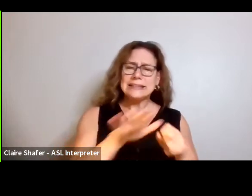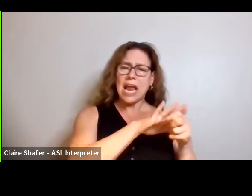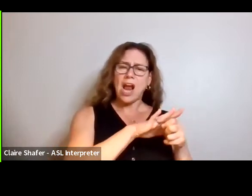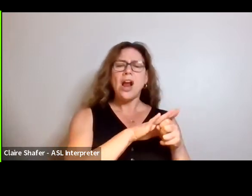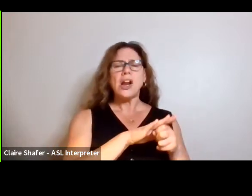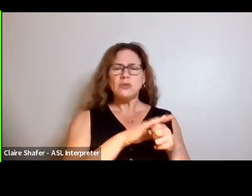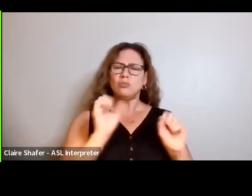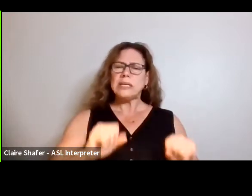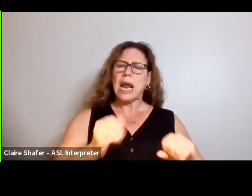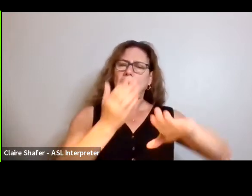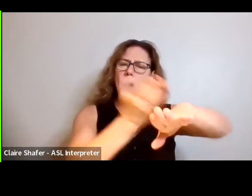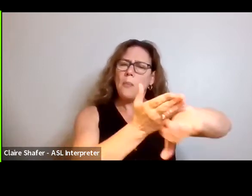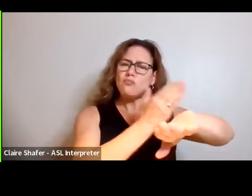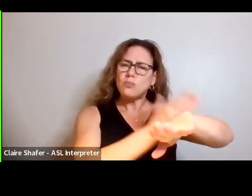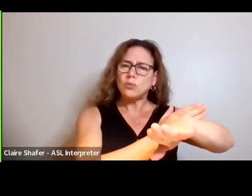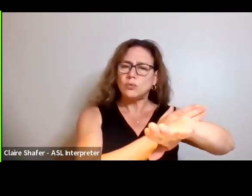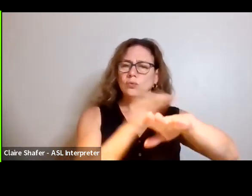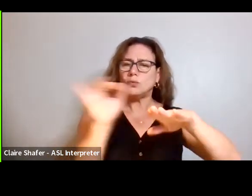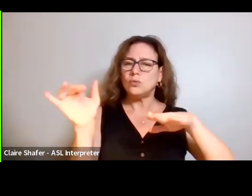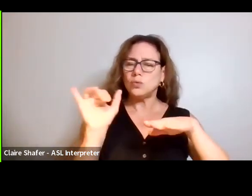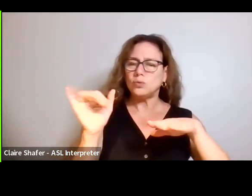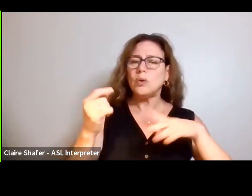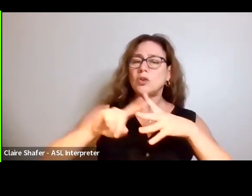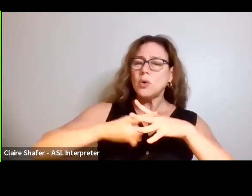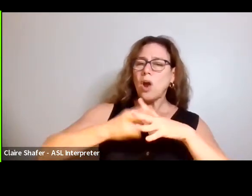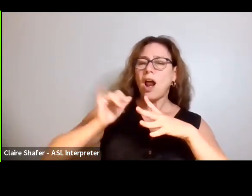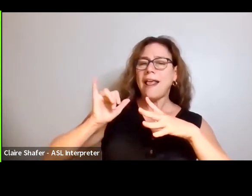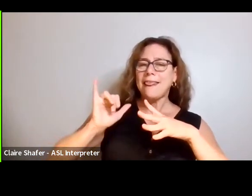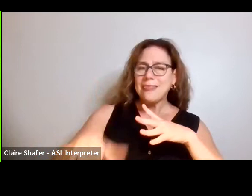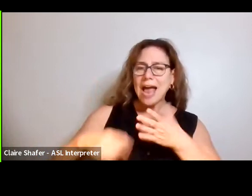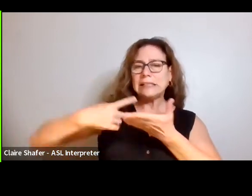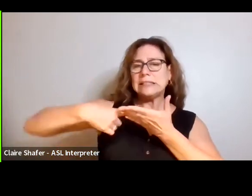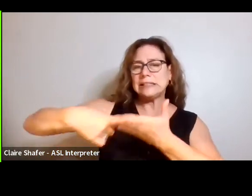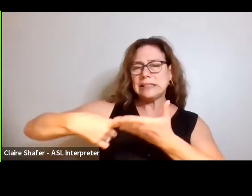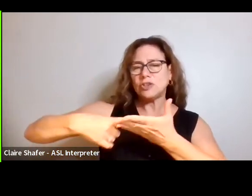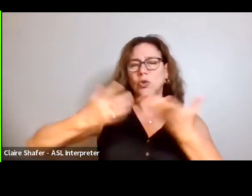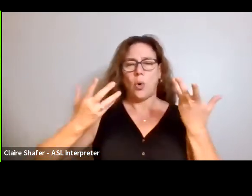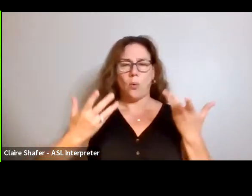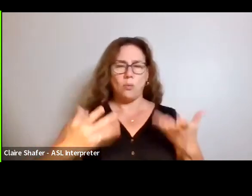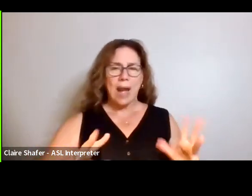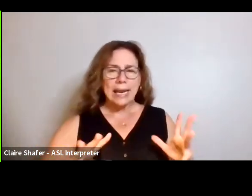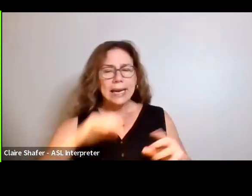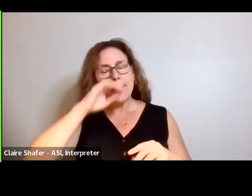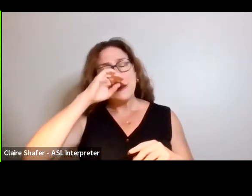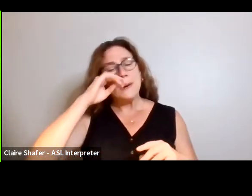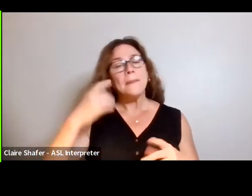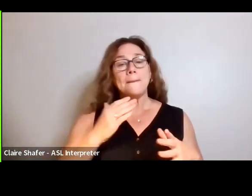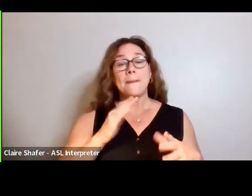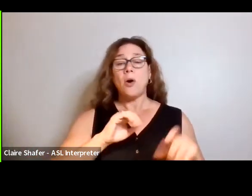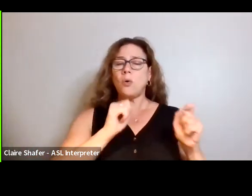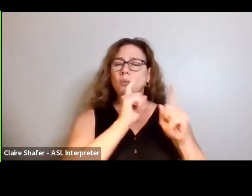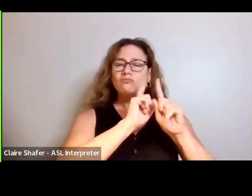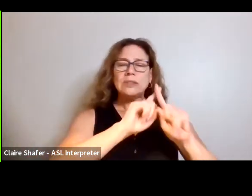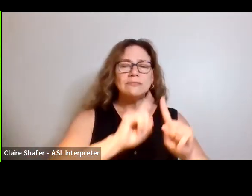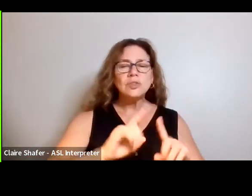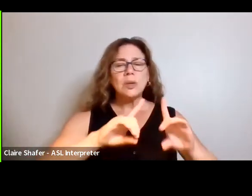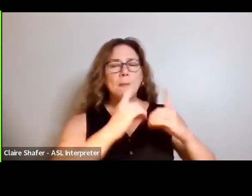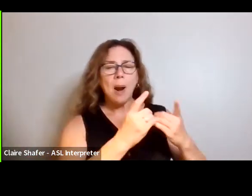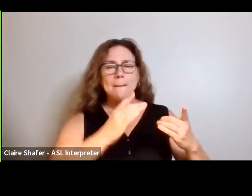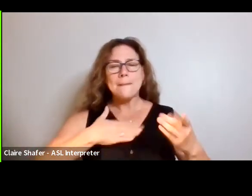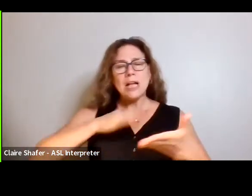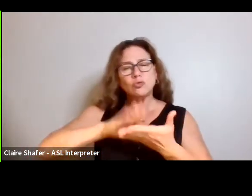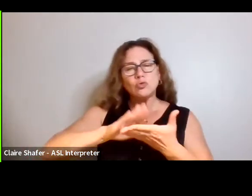And so we've started having that conversation already, and all of my departments are looking at, how they are specifically going